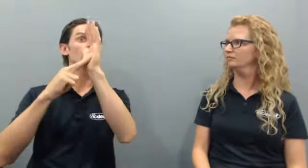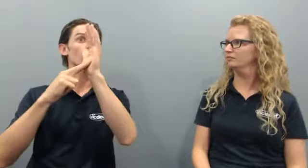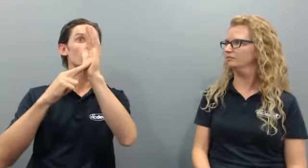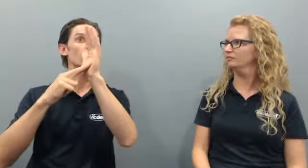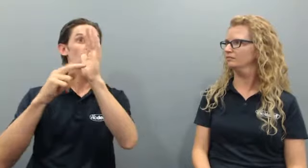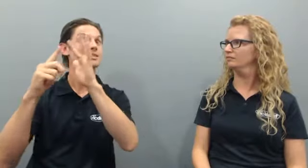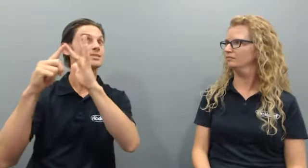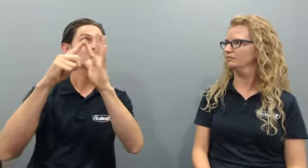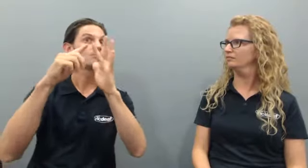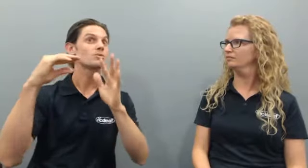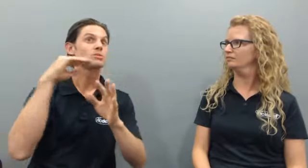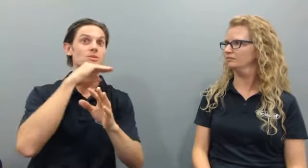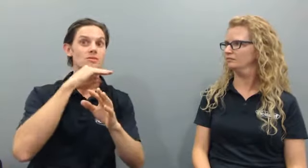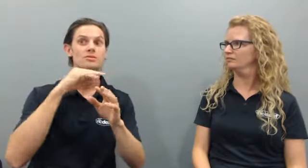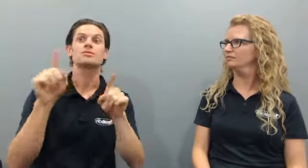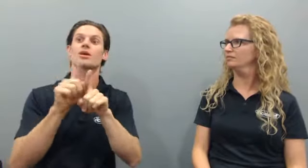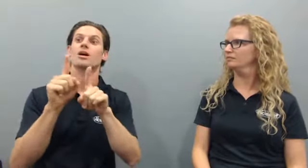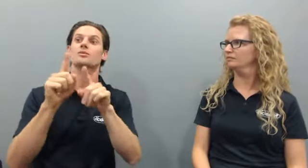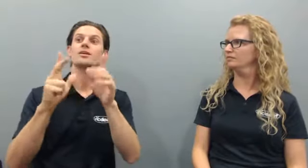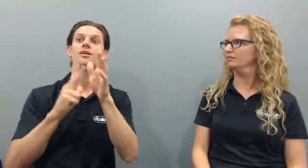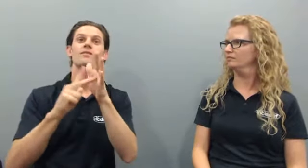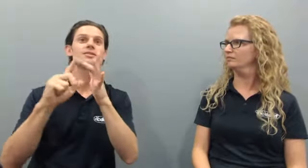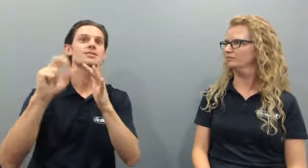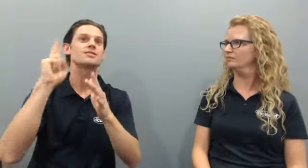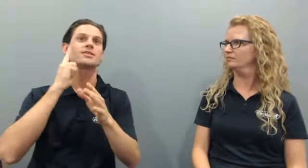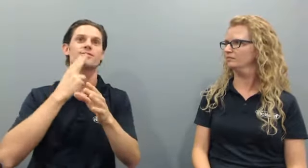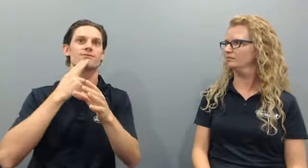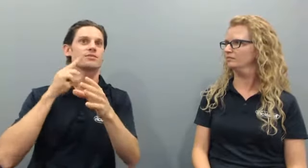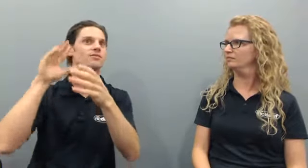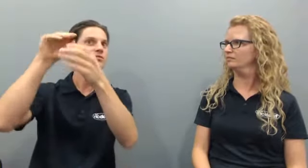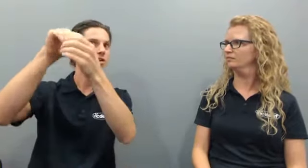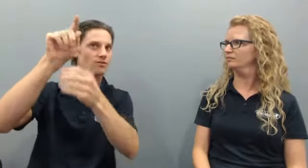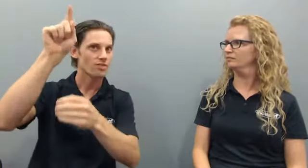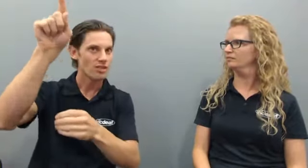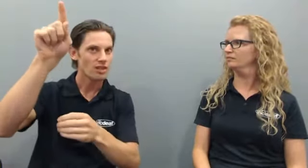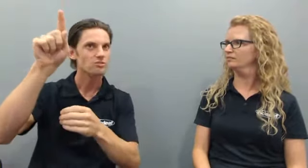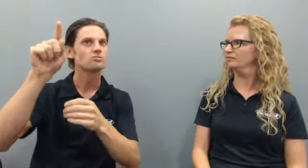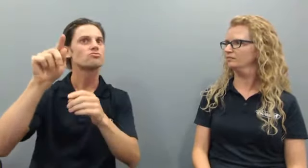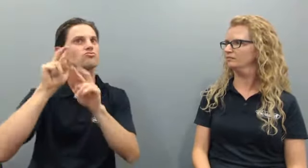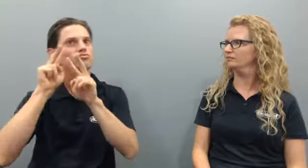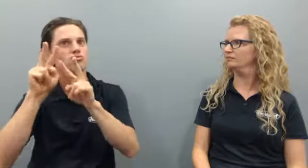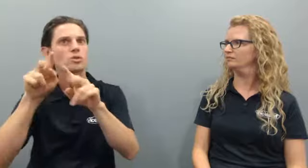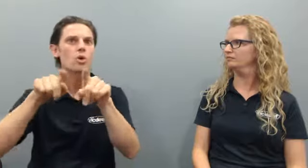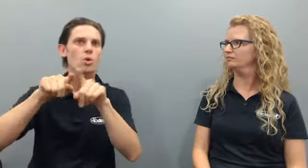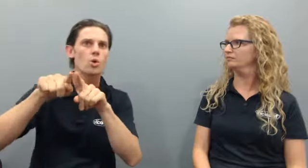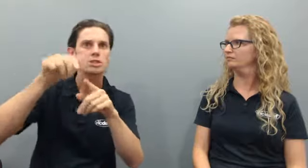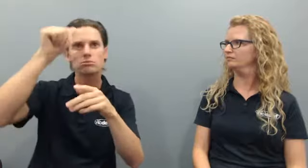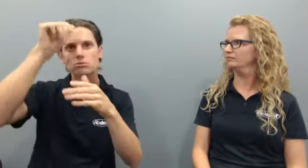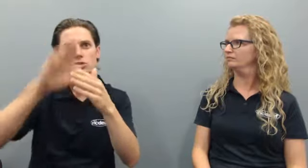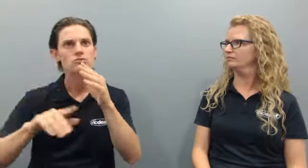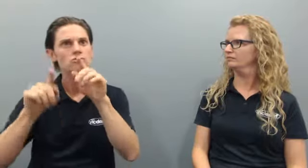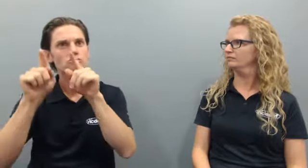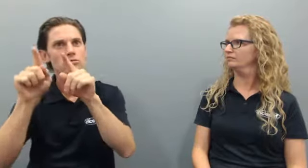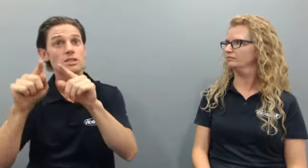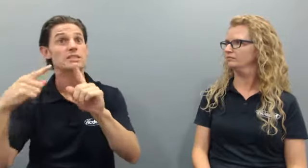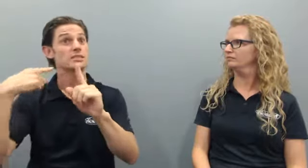rolled out in northeast Melbourne, and also in Big Deaf has also had a presence there and really learned what's